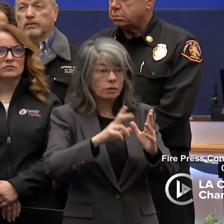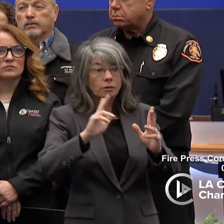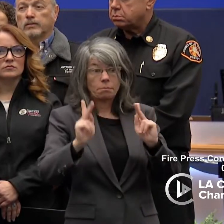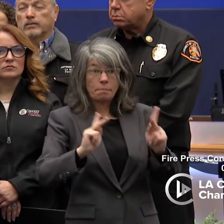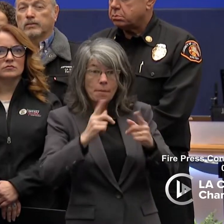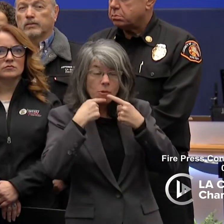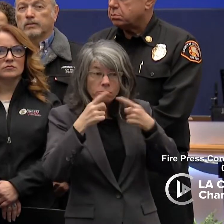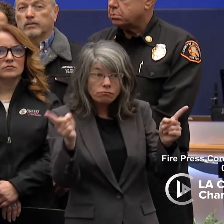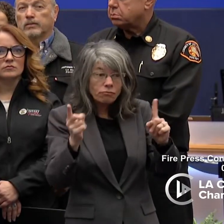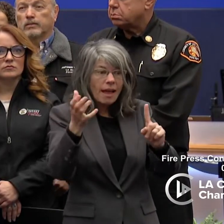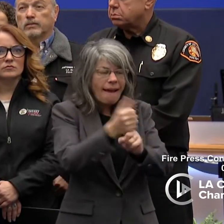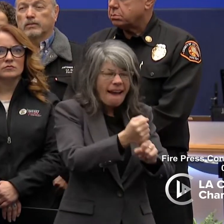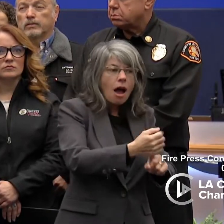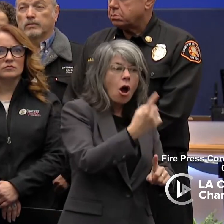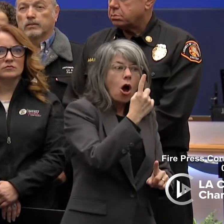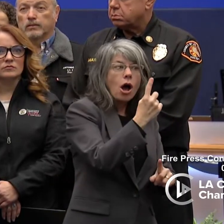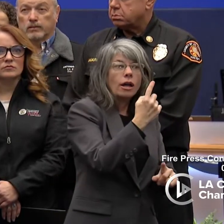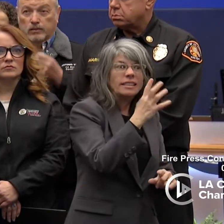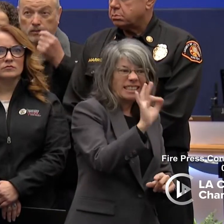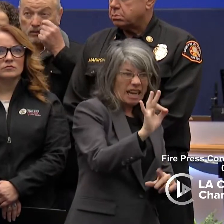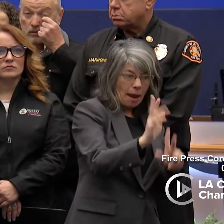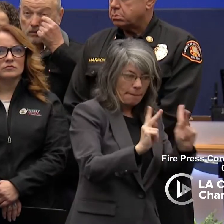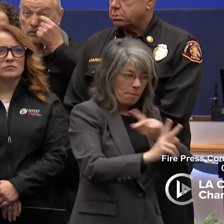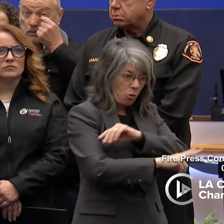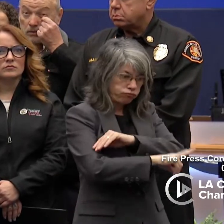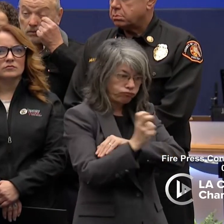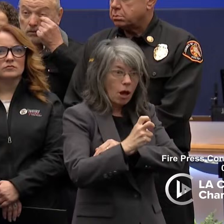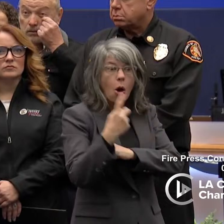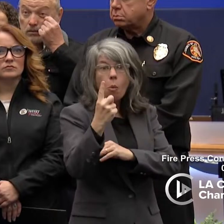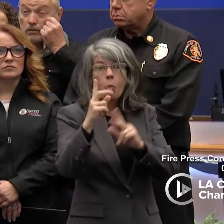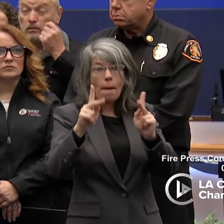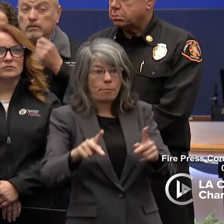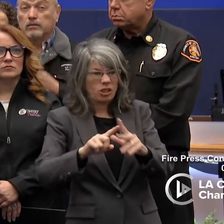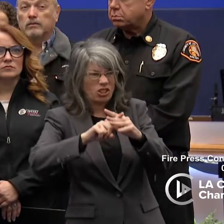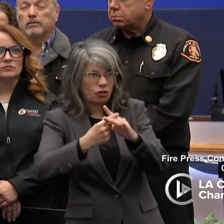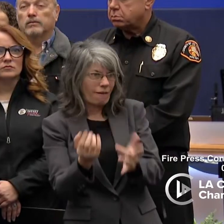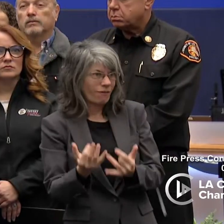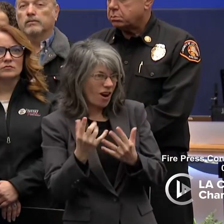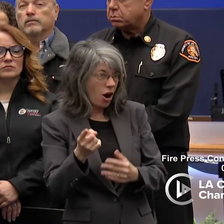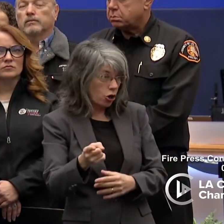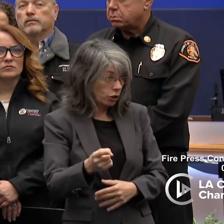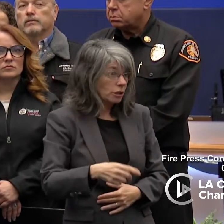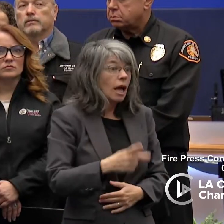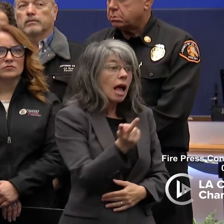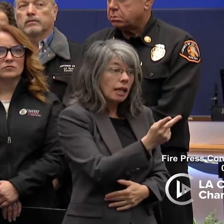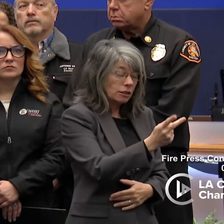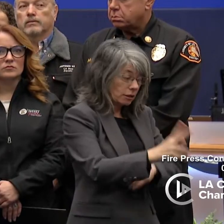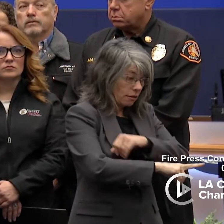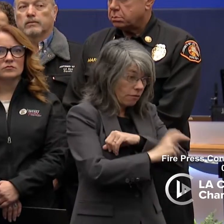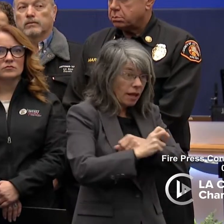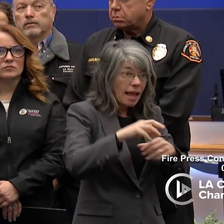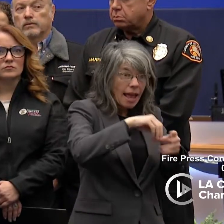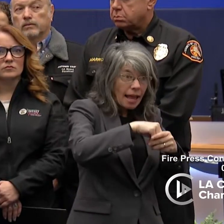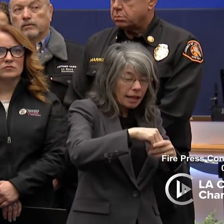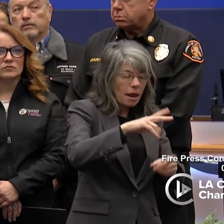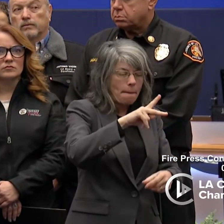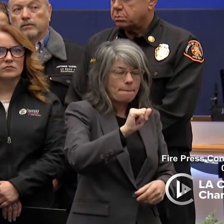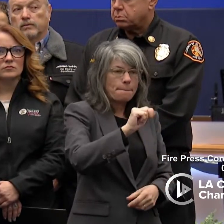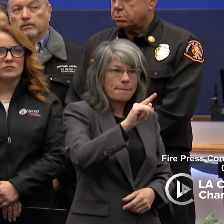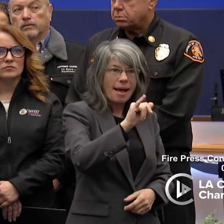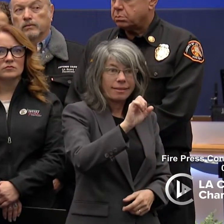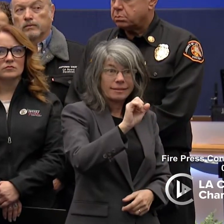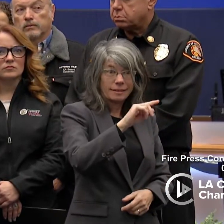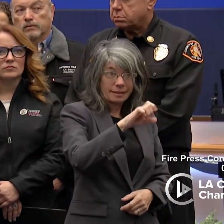individuals, 9 for looting, 1 for arson. Of the 9 individuals, they were involved with both looting in the Palisades fire